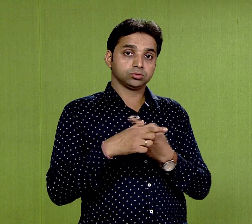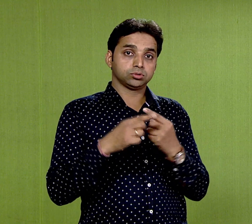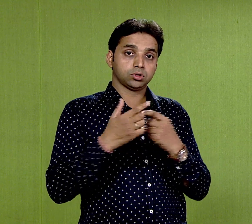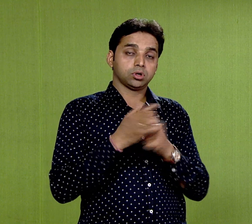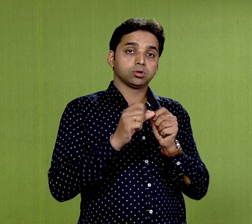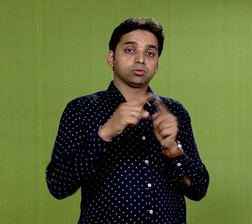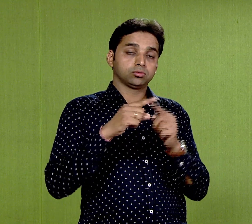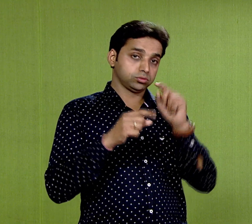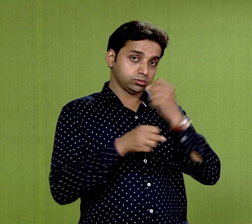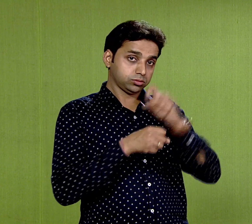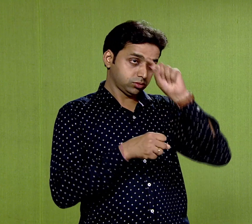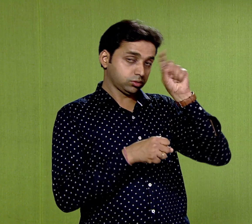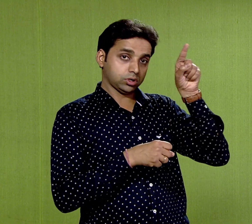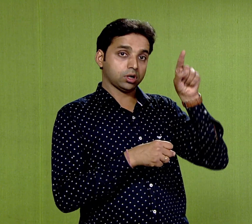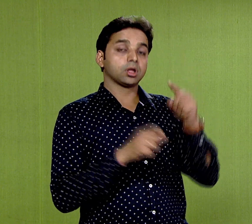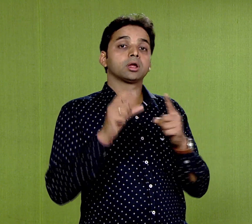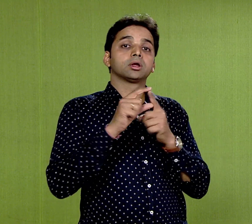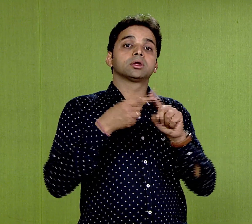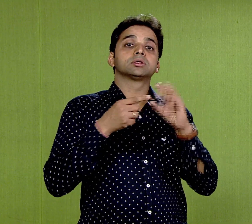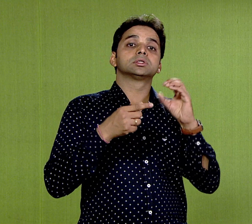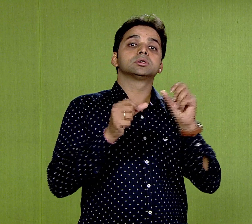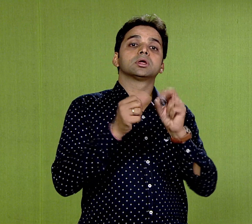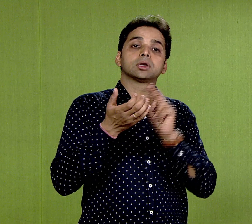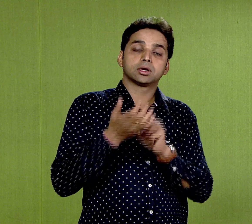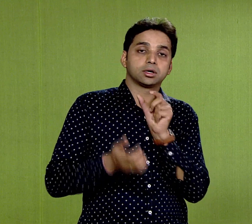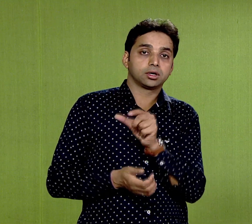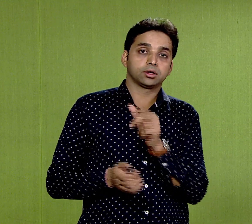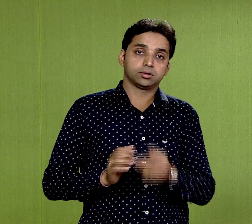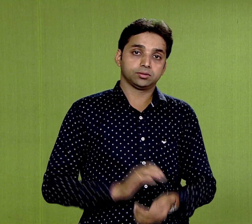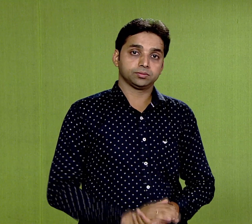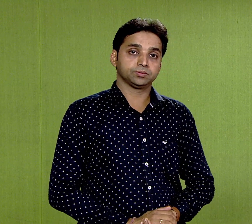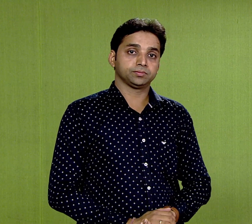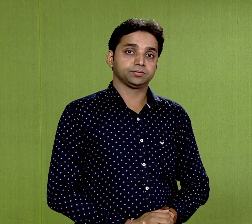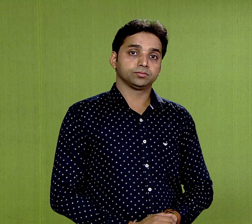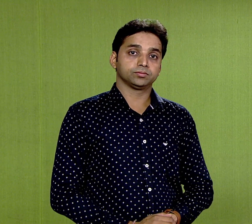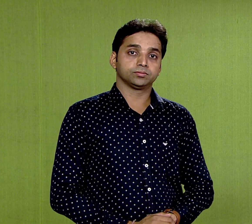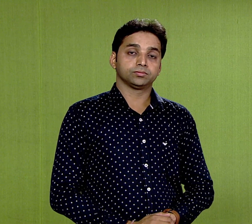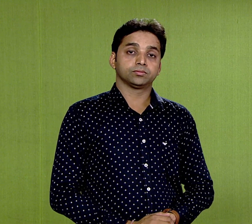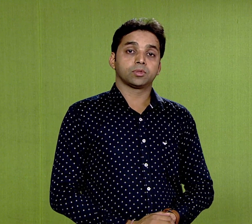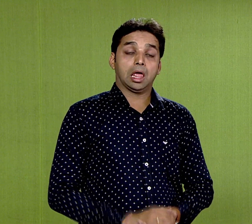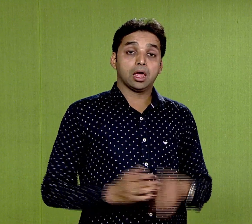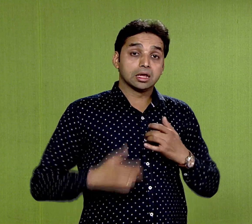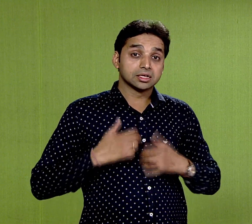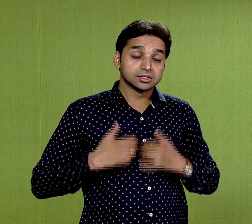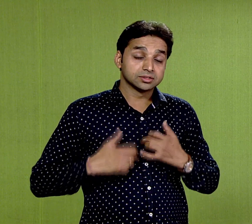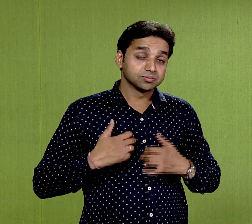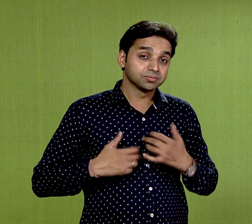and Deccan. Interestingly,